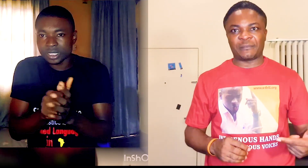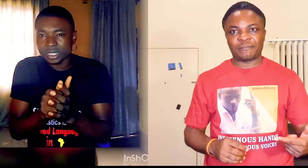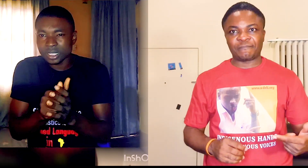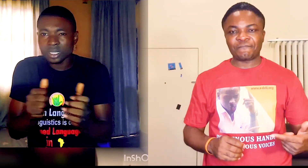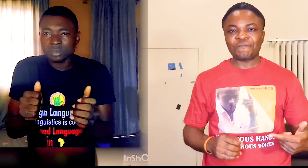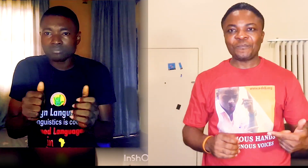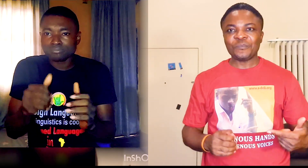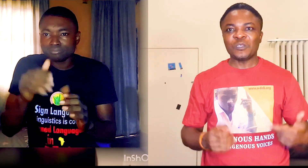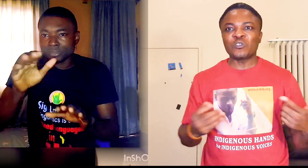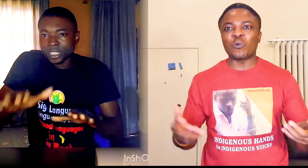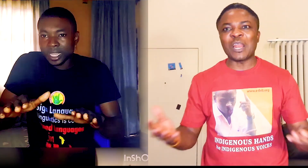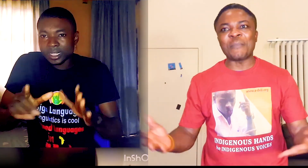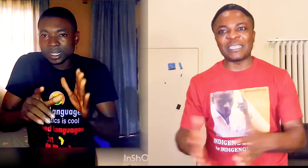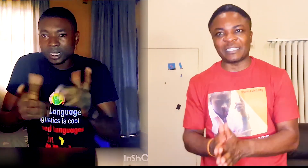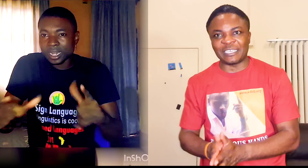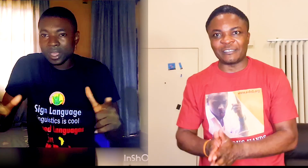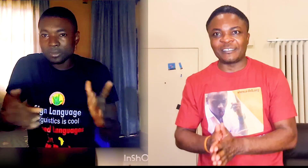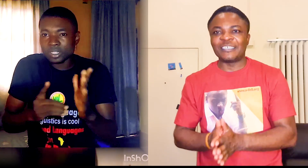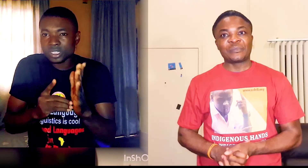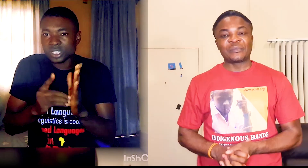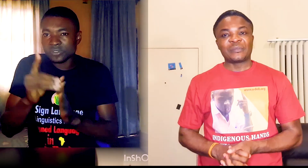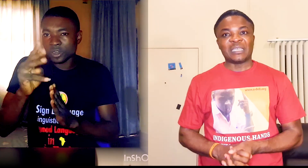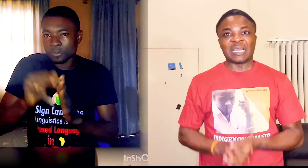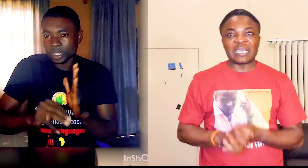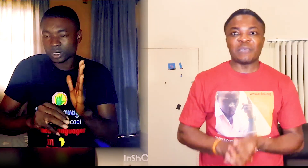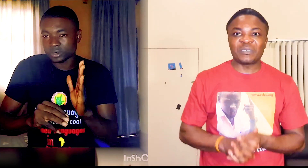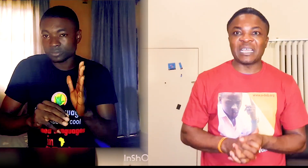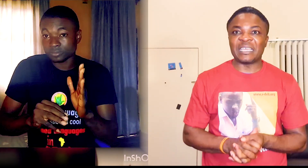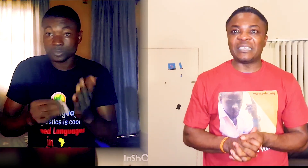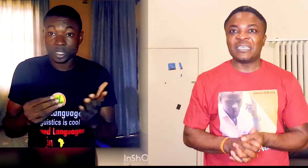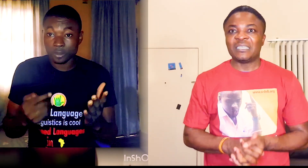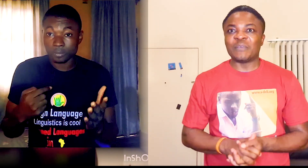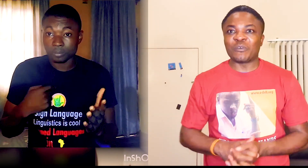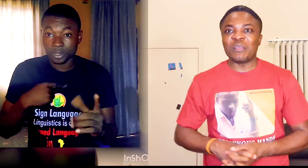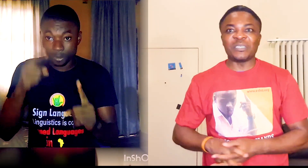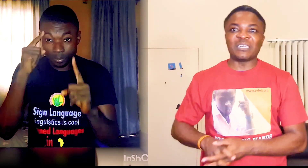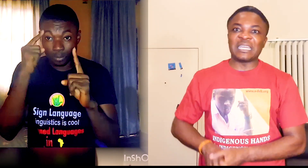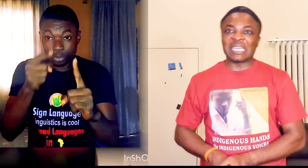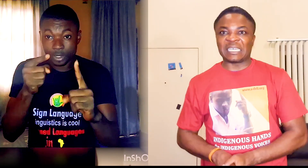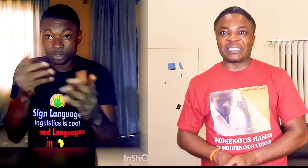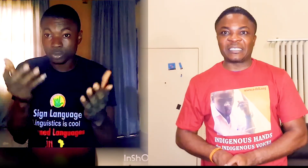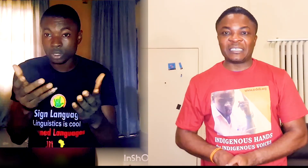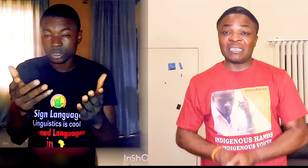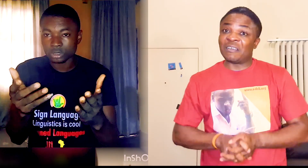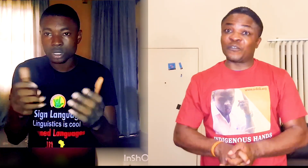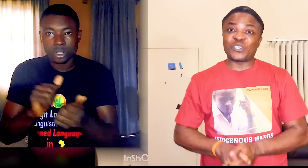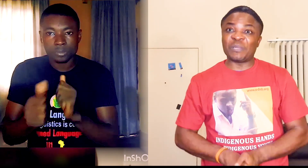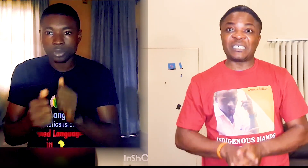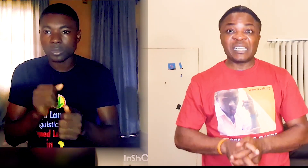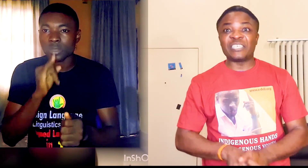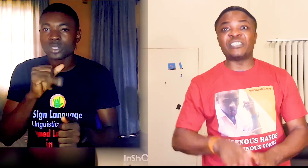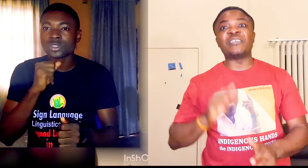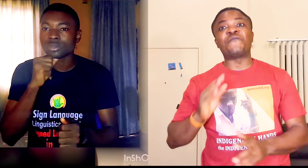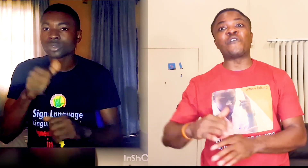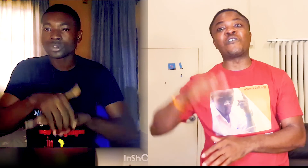development. So what am I saying? And I keep saying the problem is not English. In the first